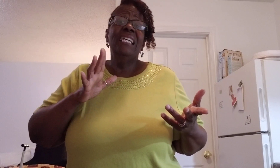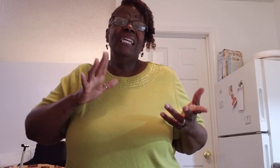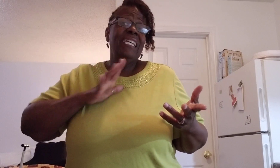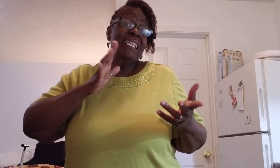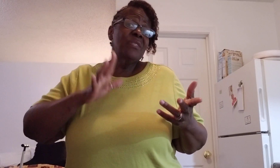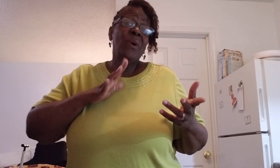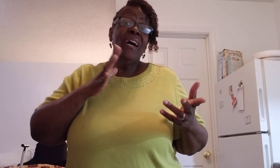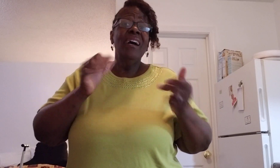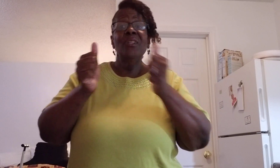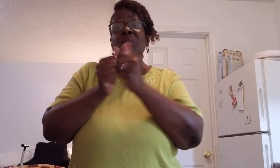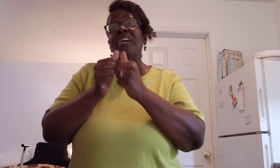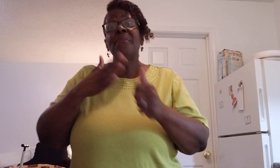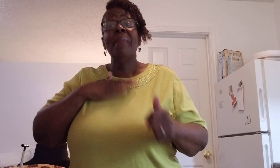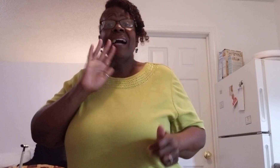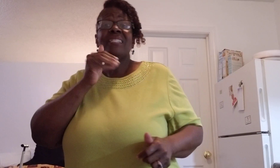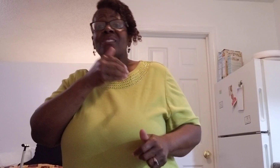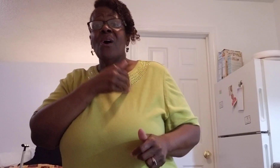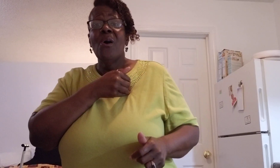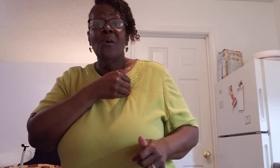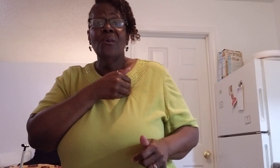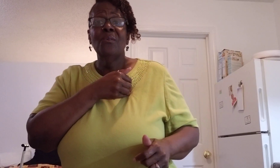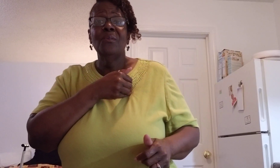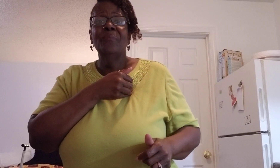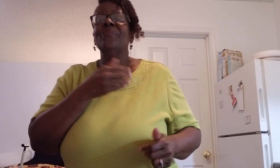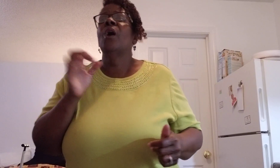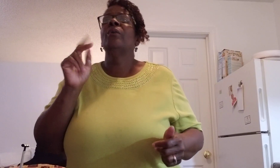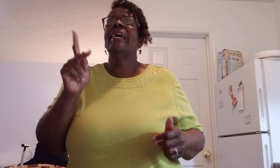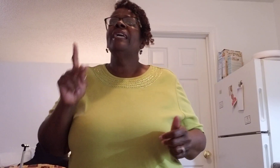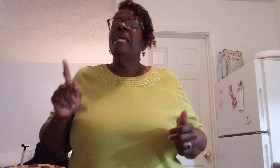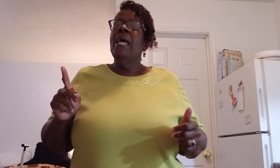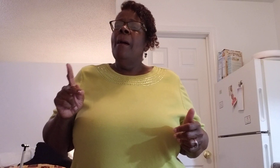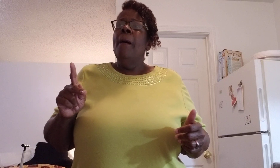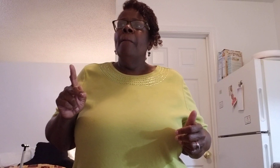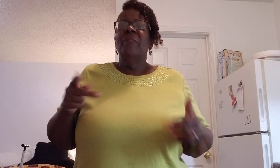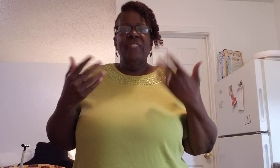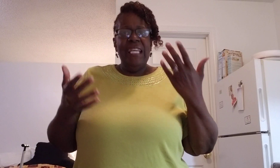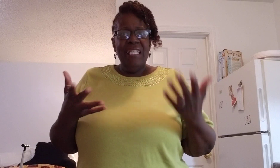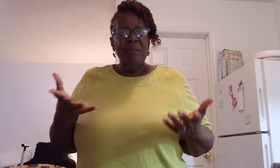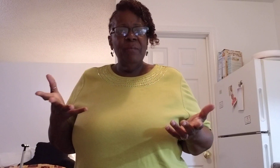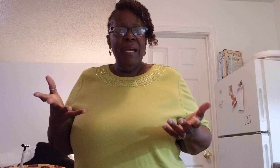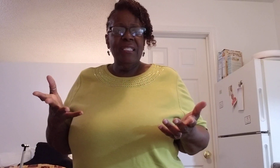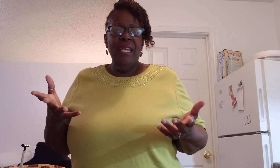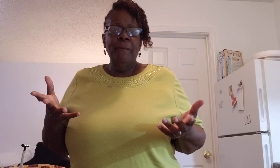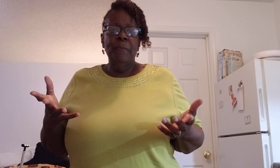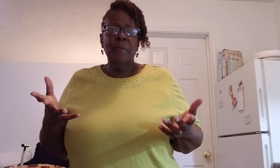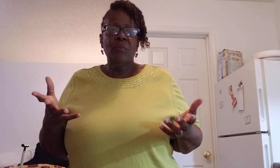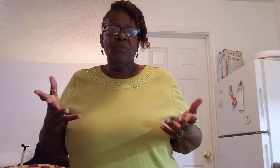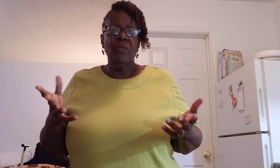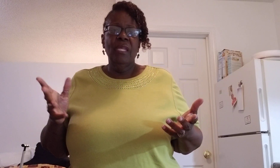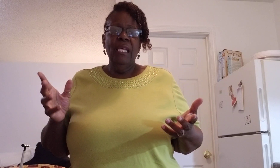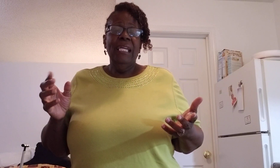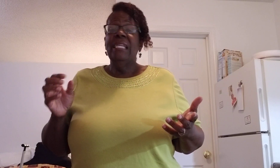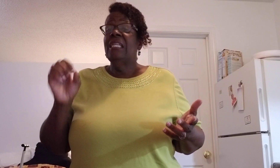it is well with my soul. Okay, but the next time she might say, it